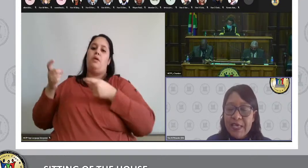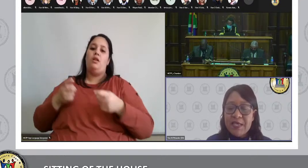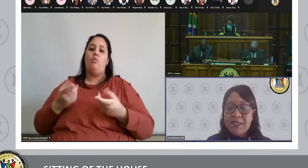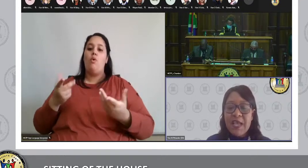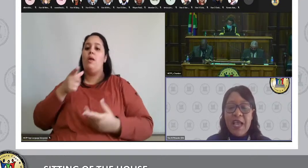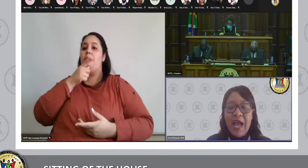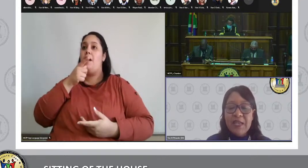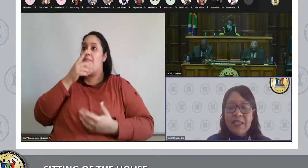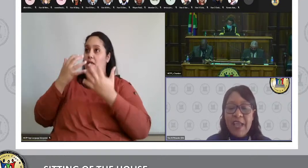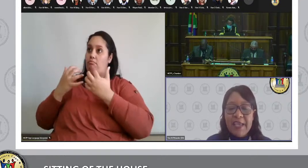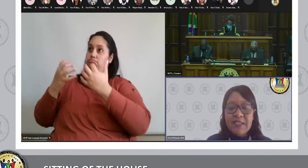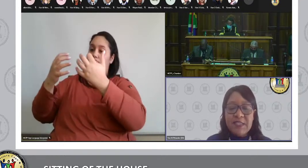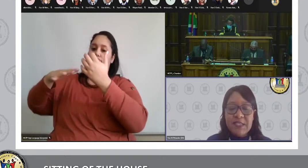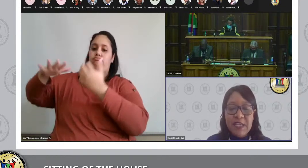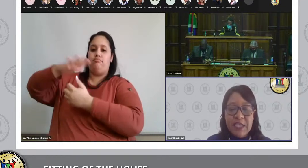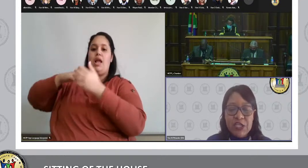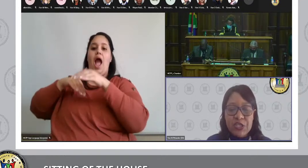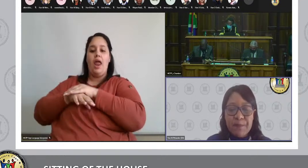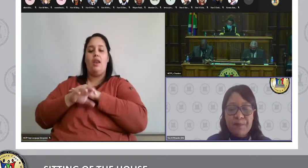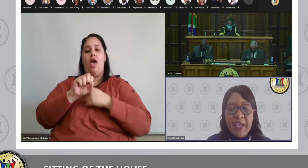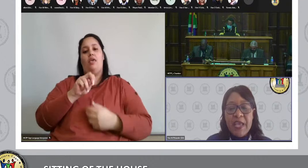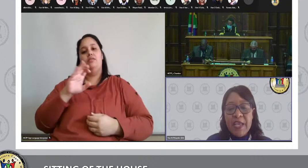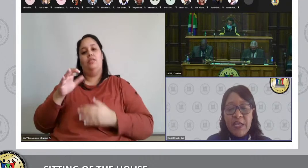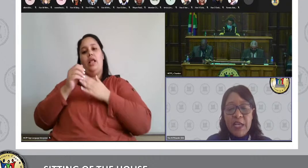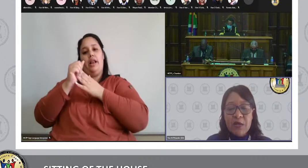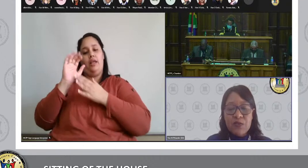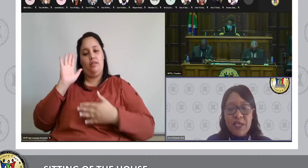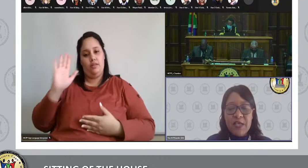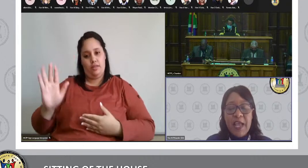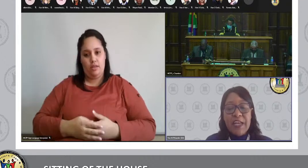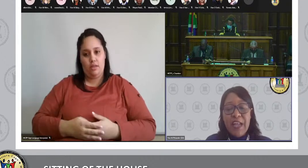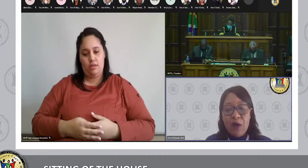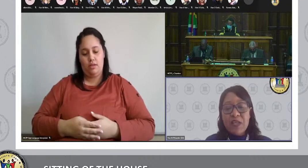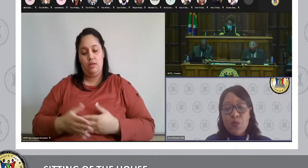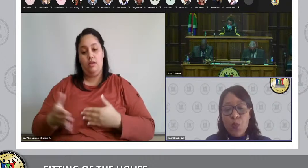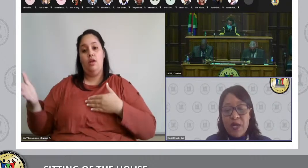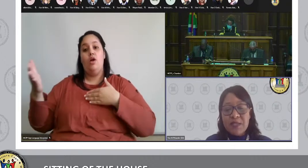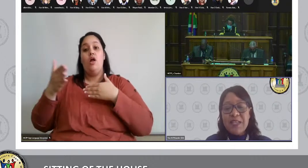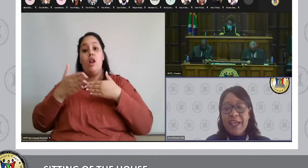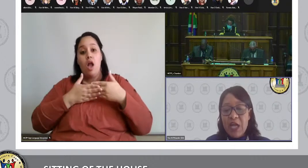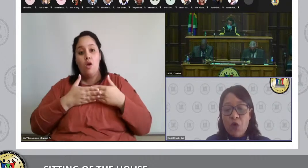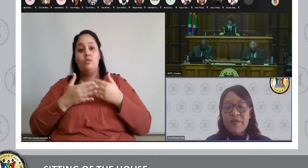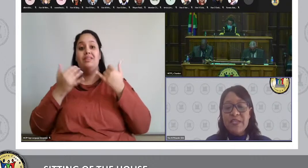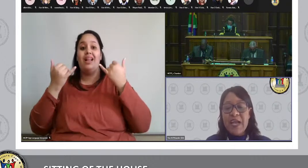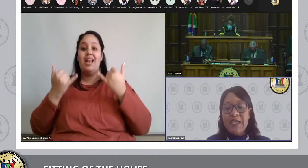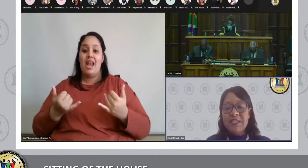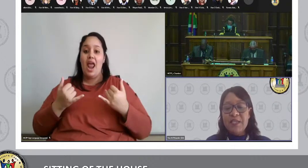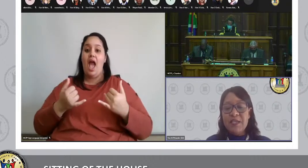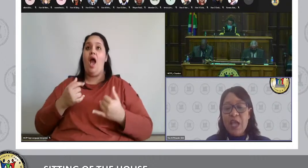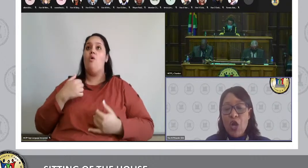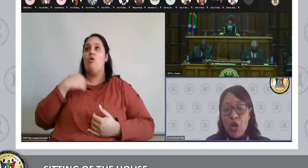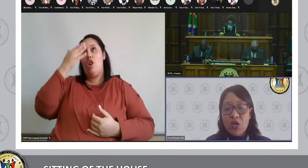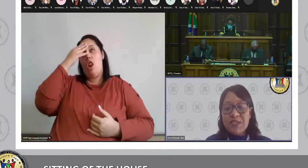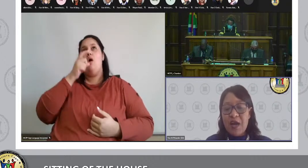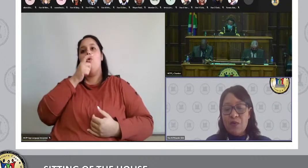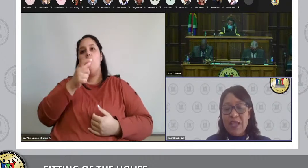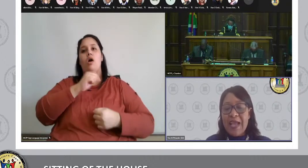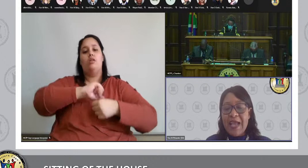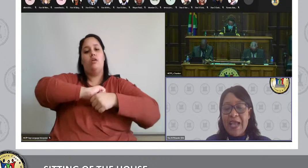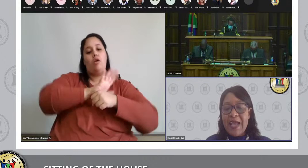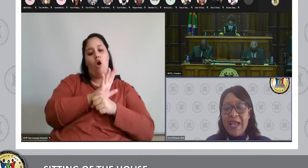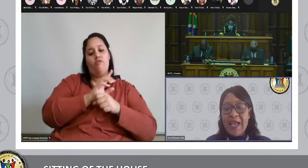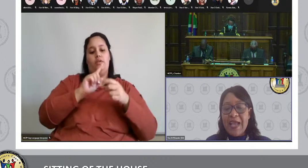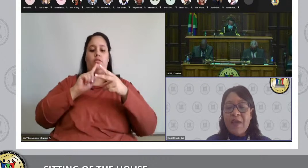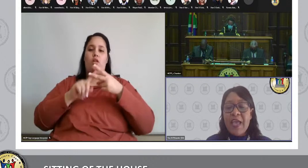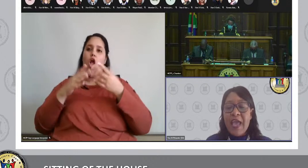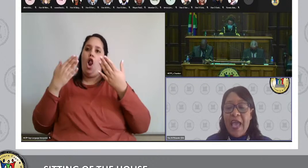for years under the ANC's leadership. In closing, now that words like COVID-19, lockdown,